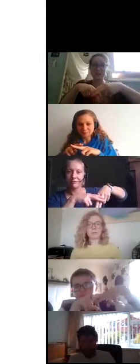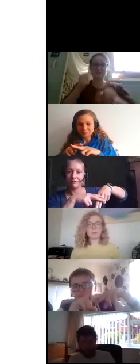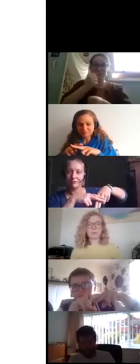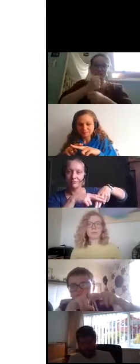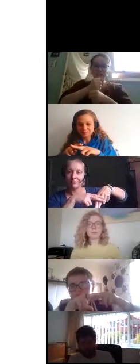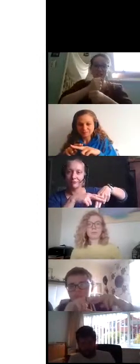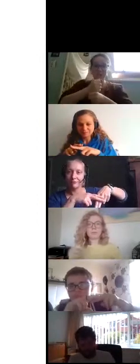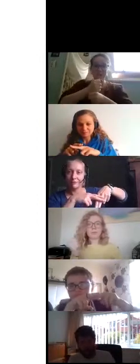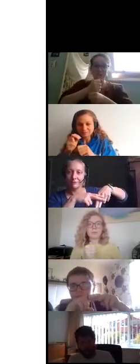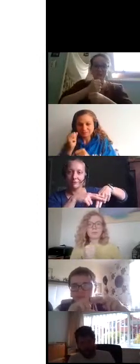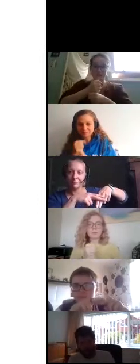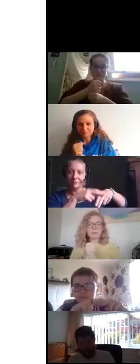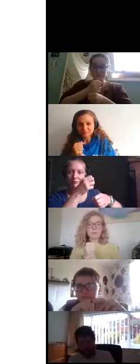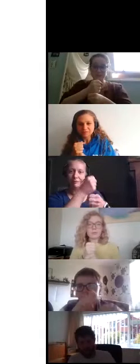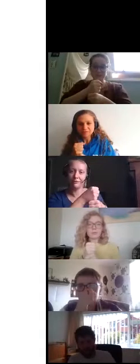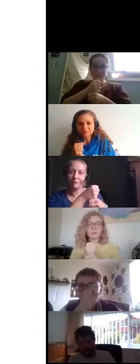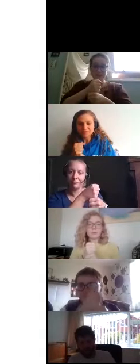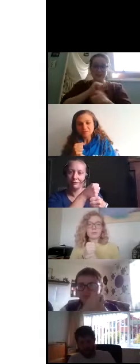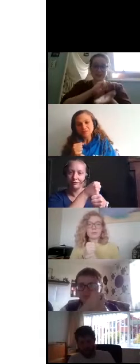Yeah, G,